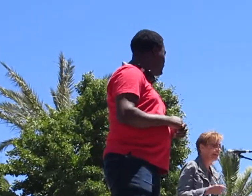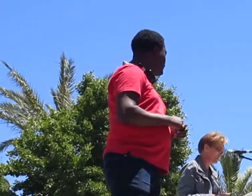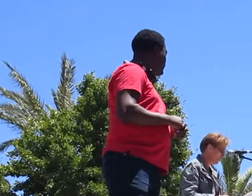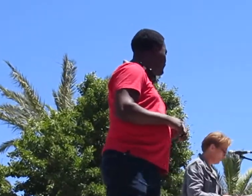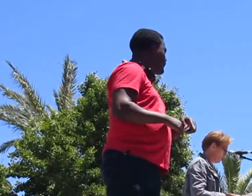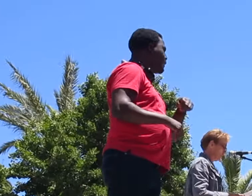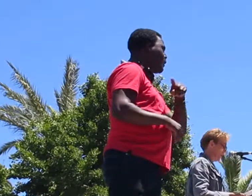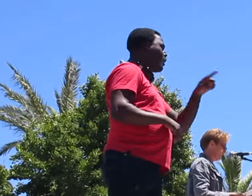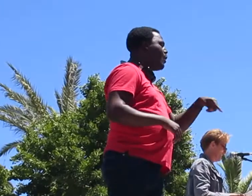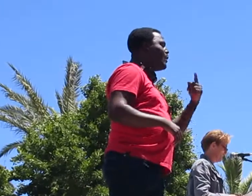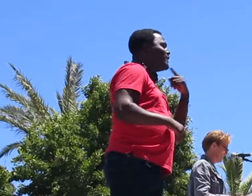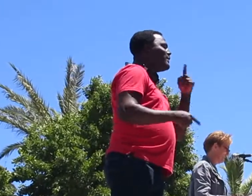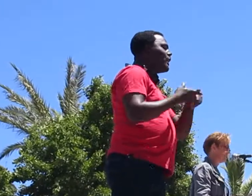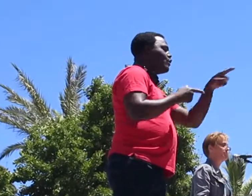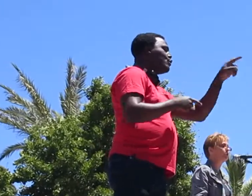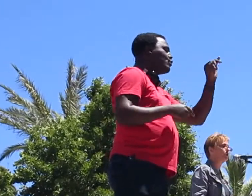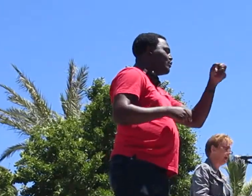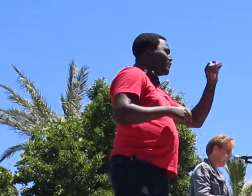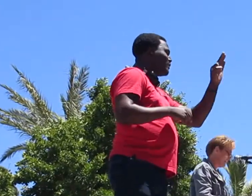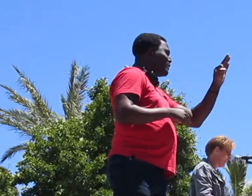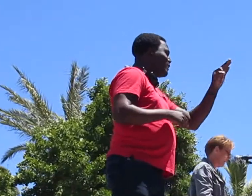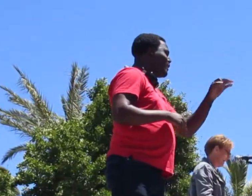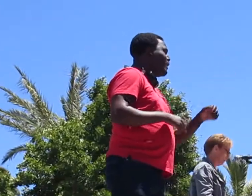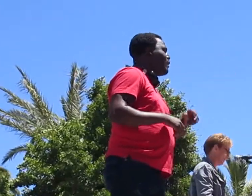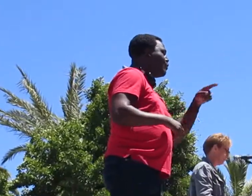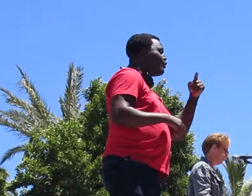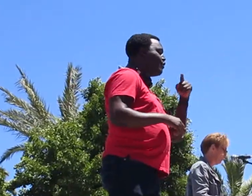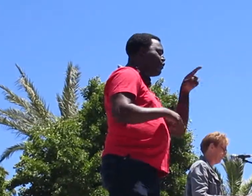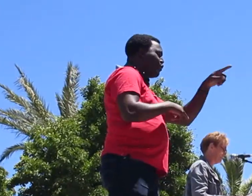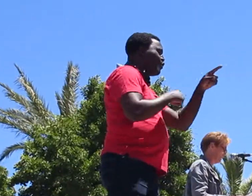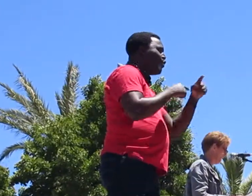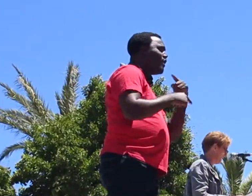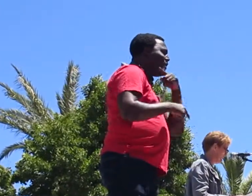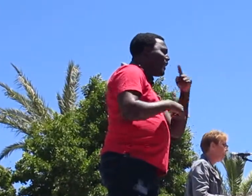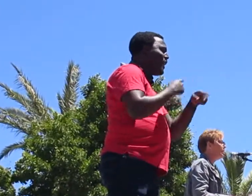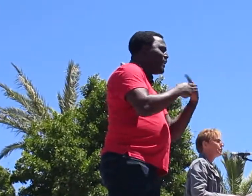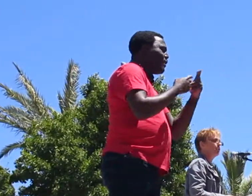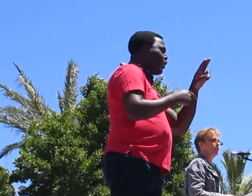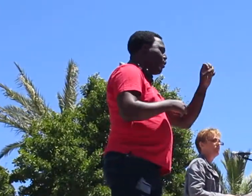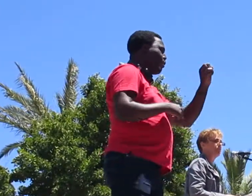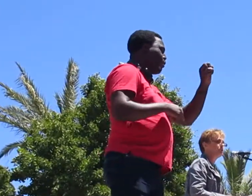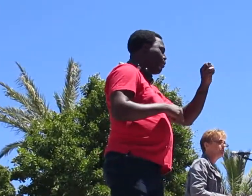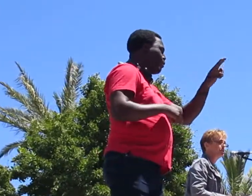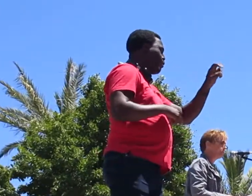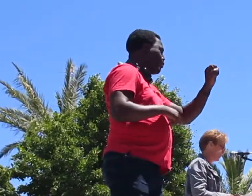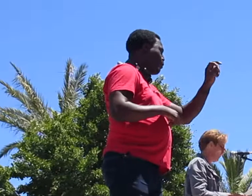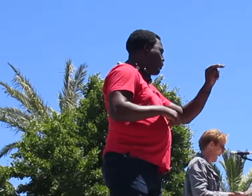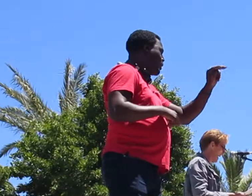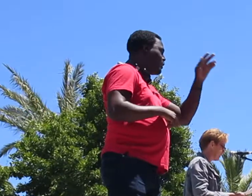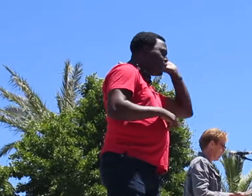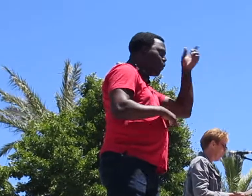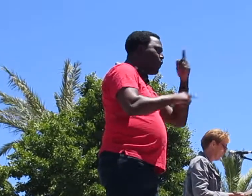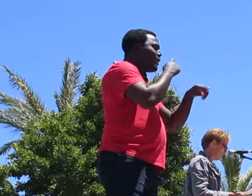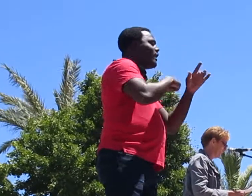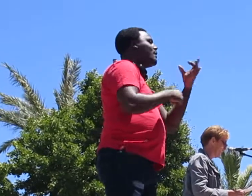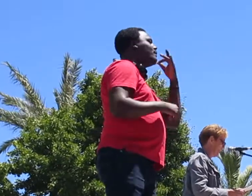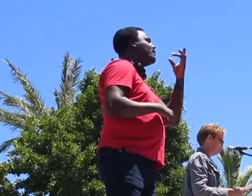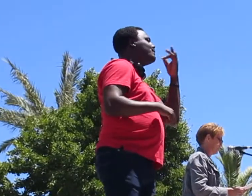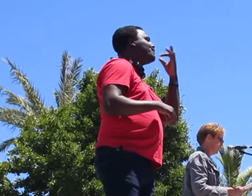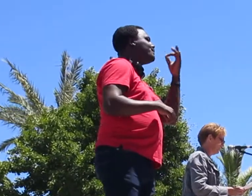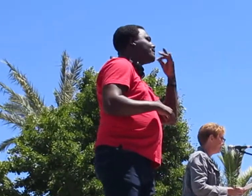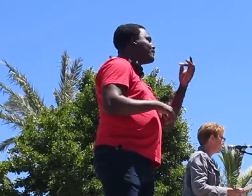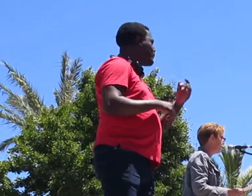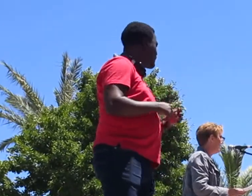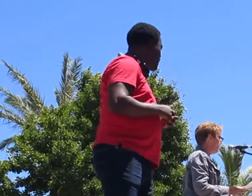We say to you, Jeff Sessions, that your lies about Russia will come to light. Yes. Your refusal to act honorably